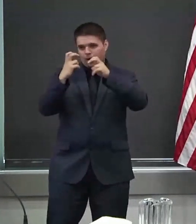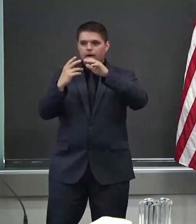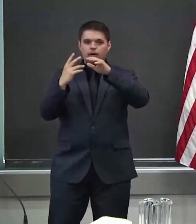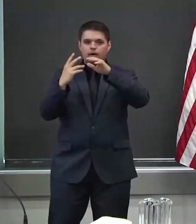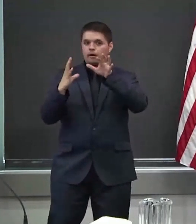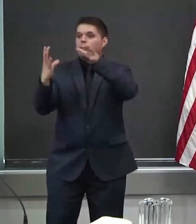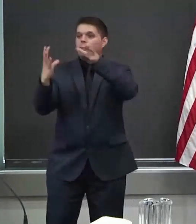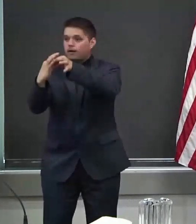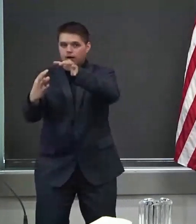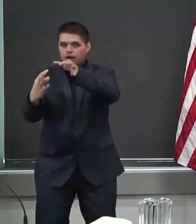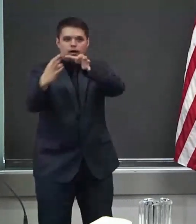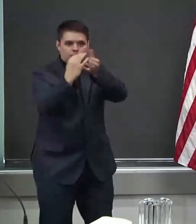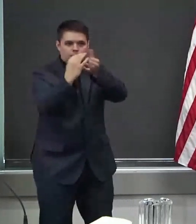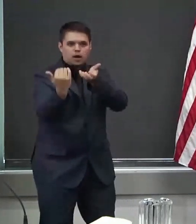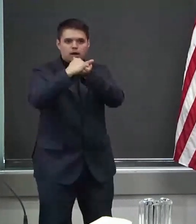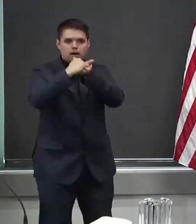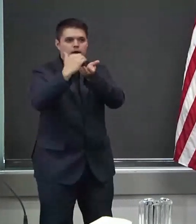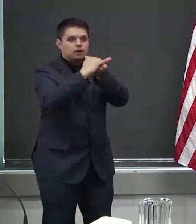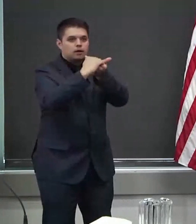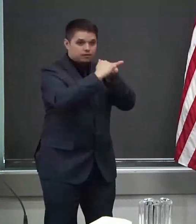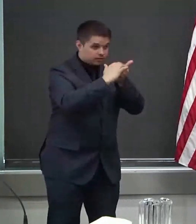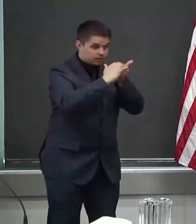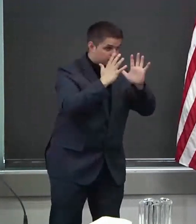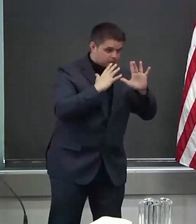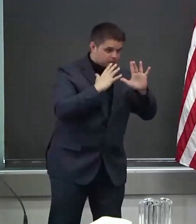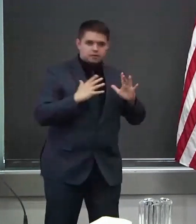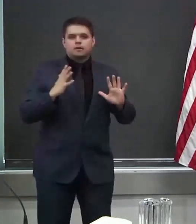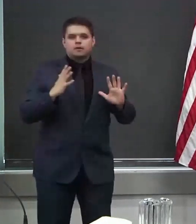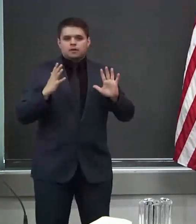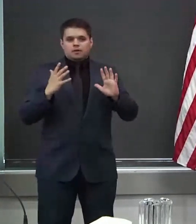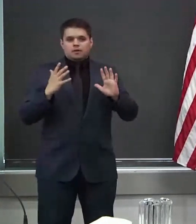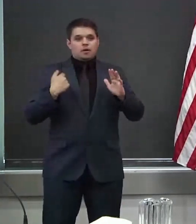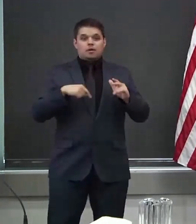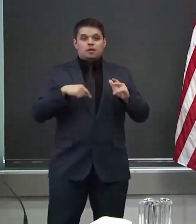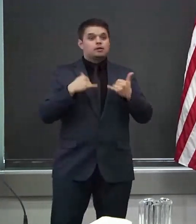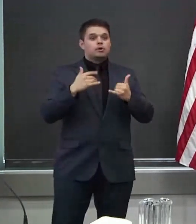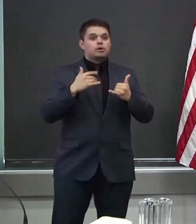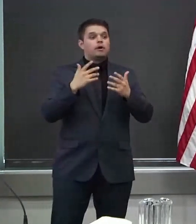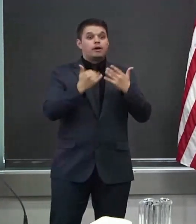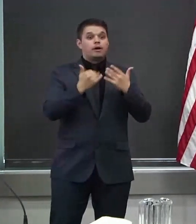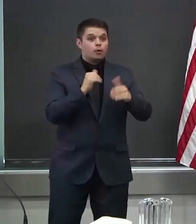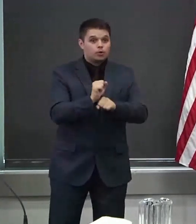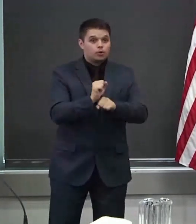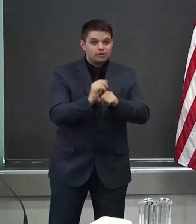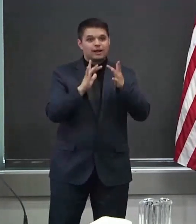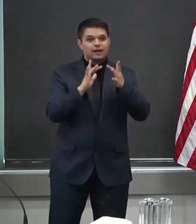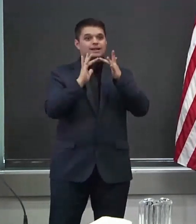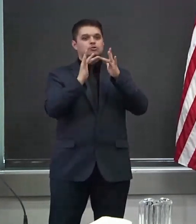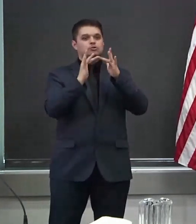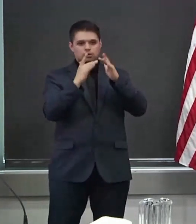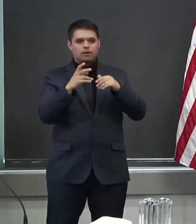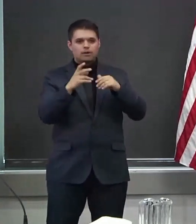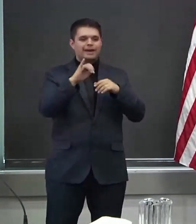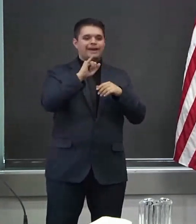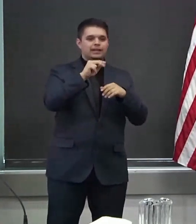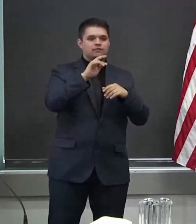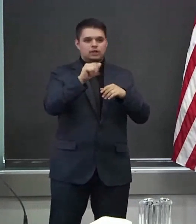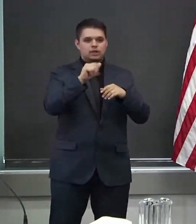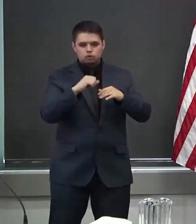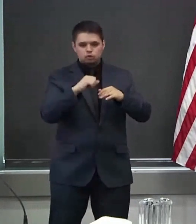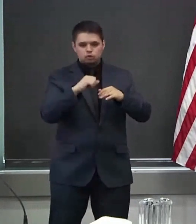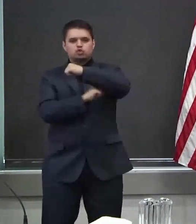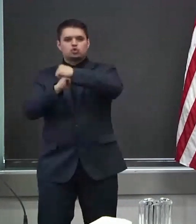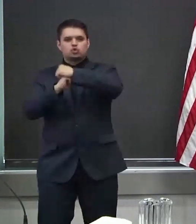unfortunately, we don't have the infrastructure for all of our homes, all of our